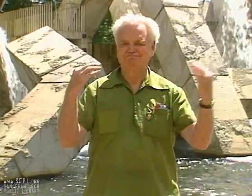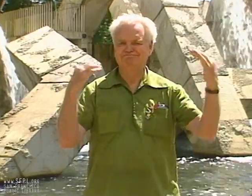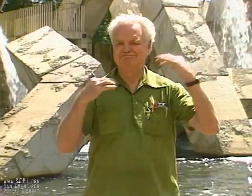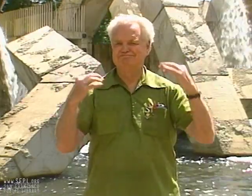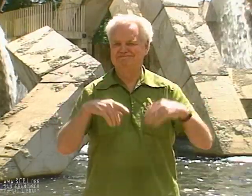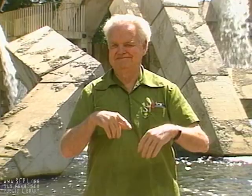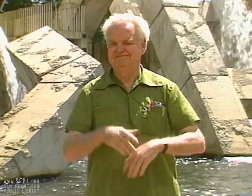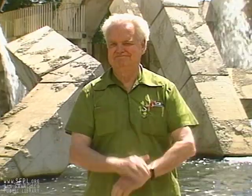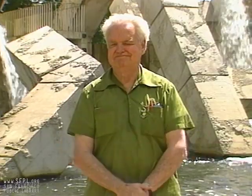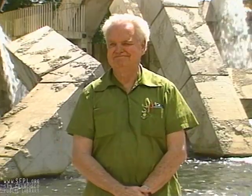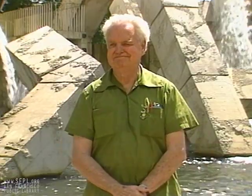of friends.